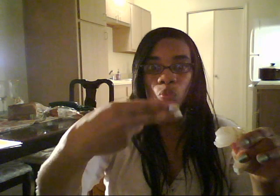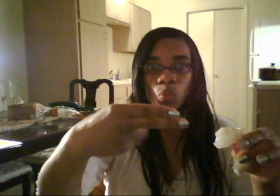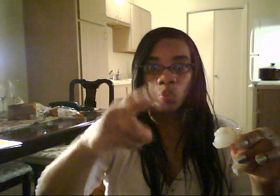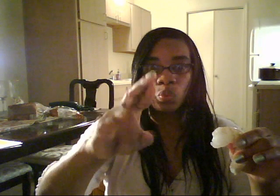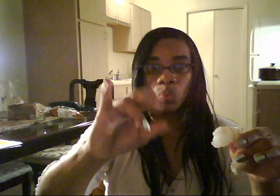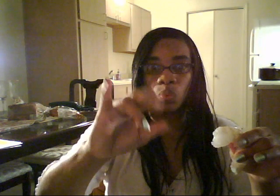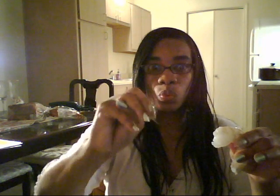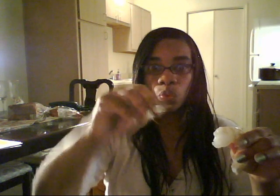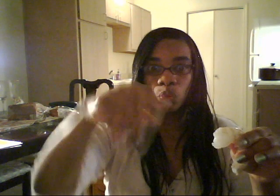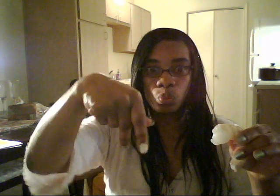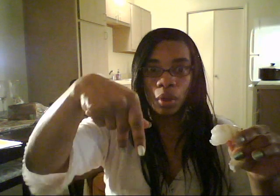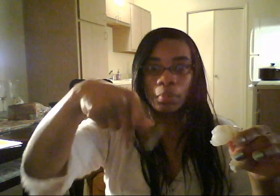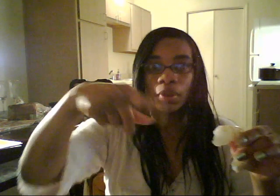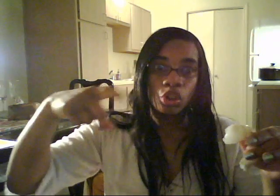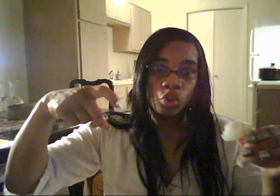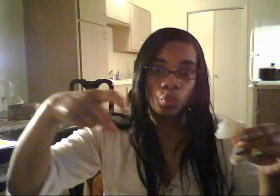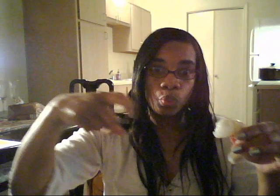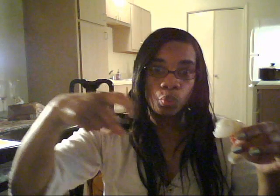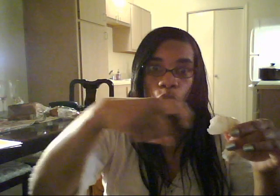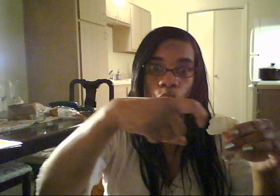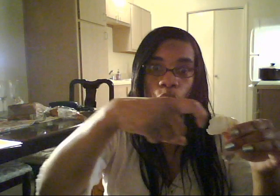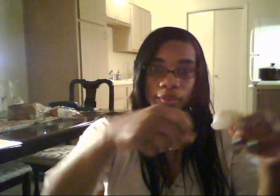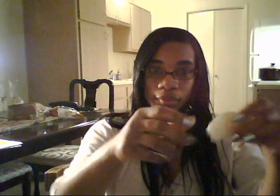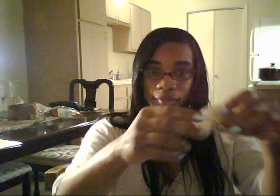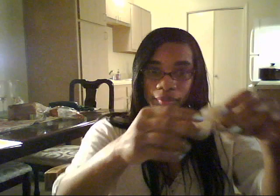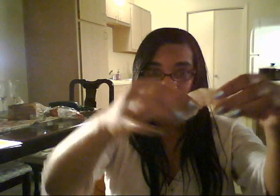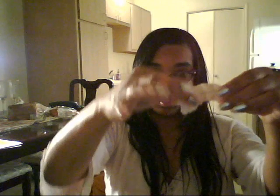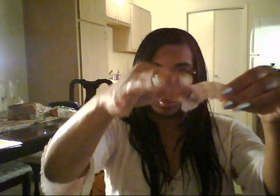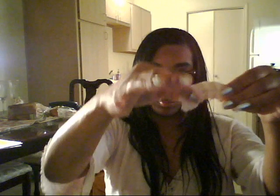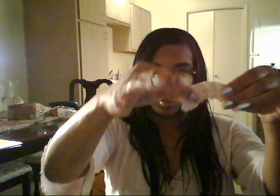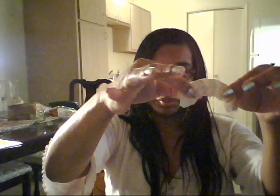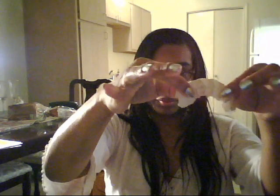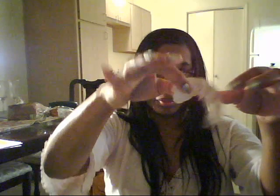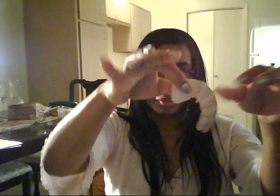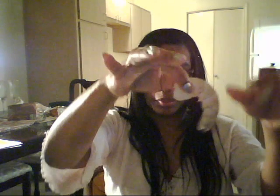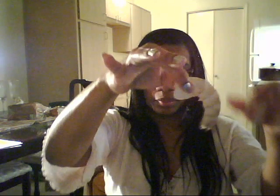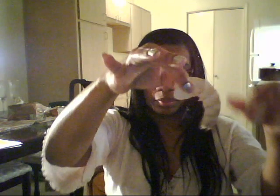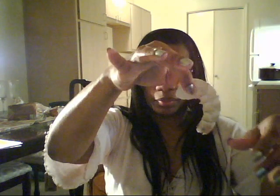sexual stuff. When I was walking by the door, she was pretty loud.